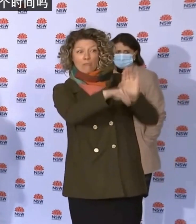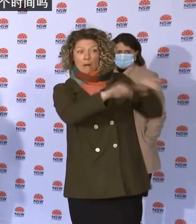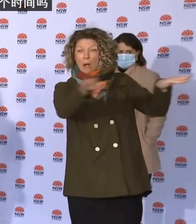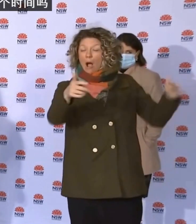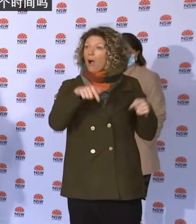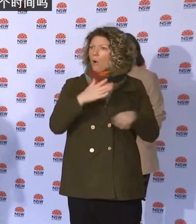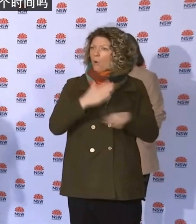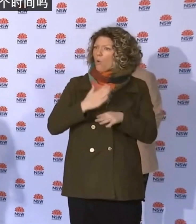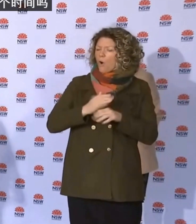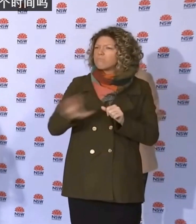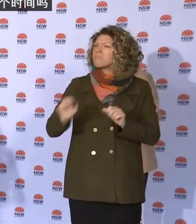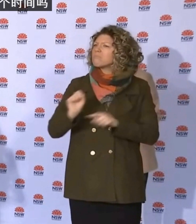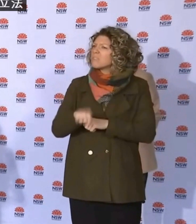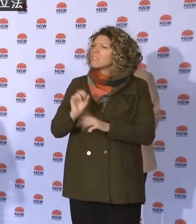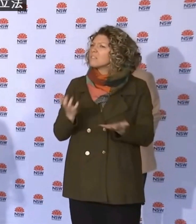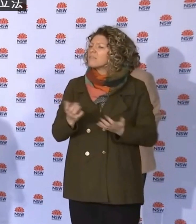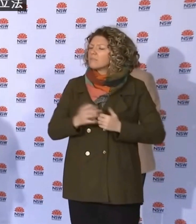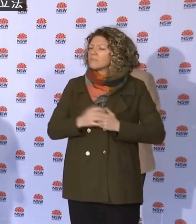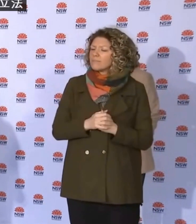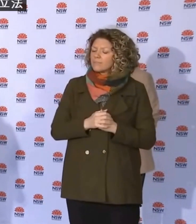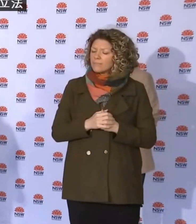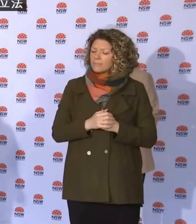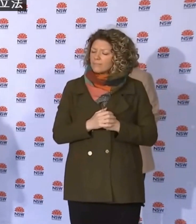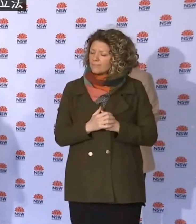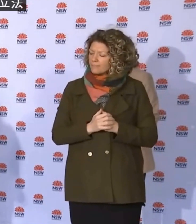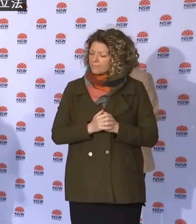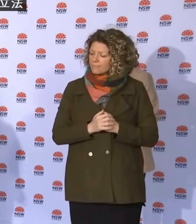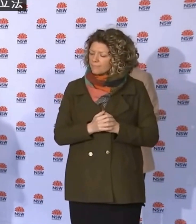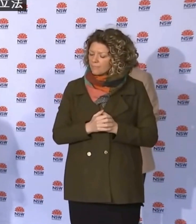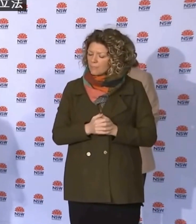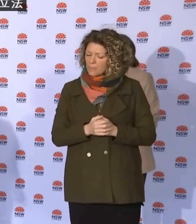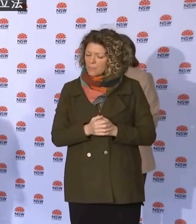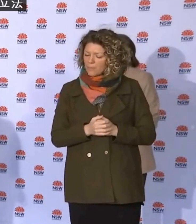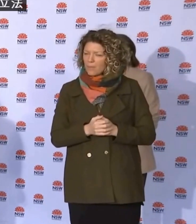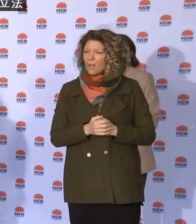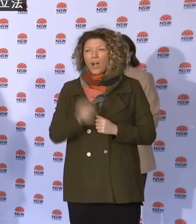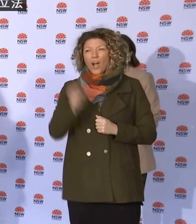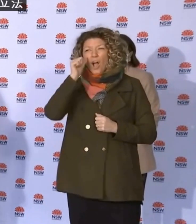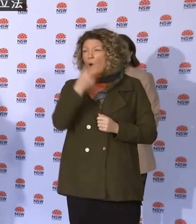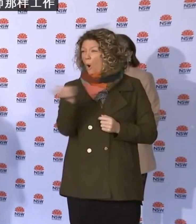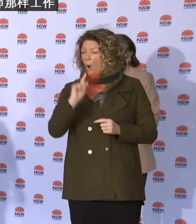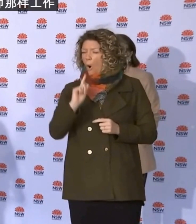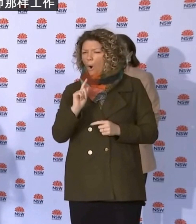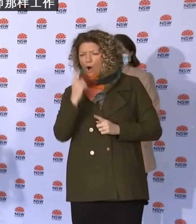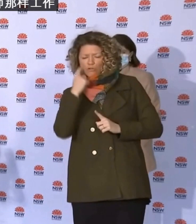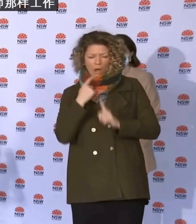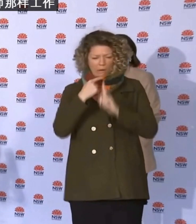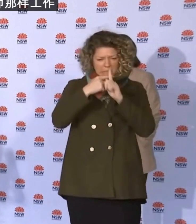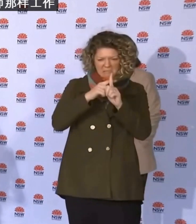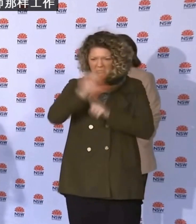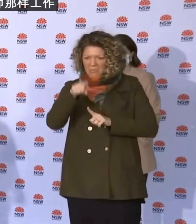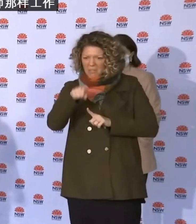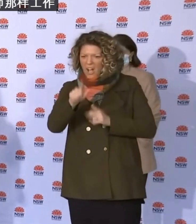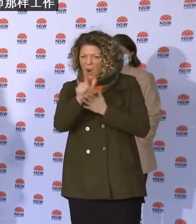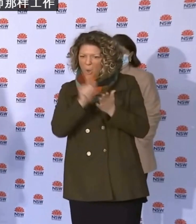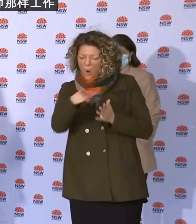clear that this is a time where we can all look at the loopholes and the legislation. And I've got to say, my